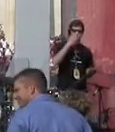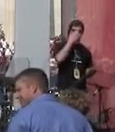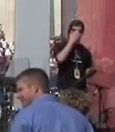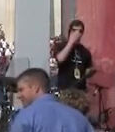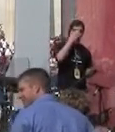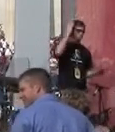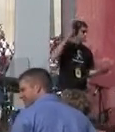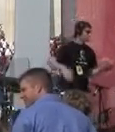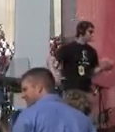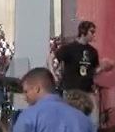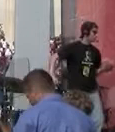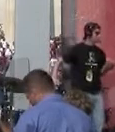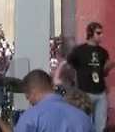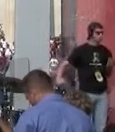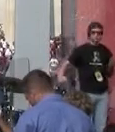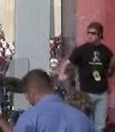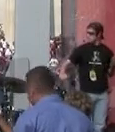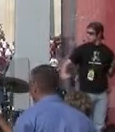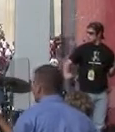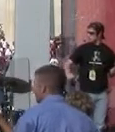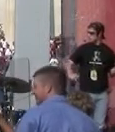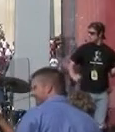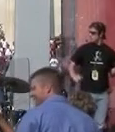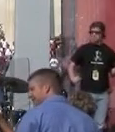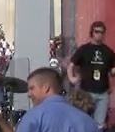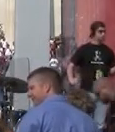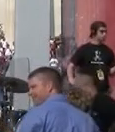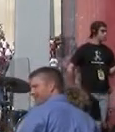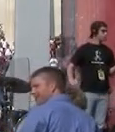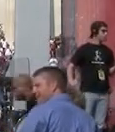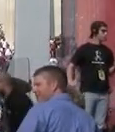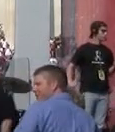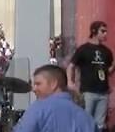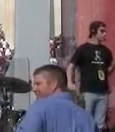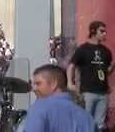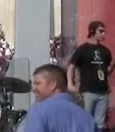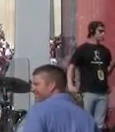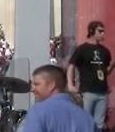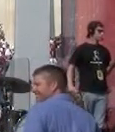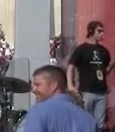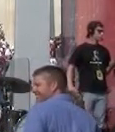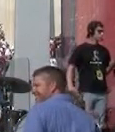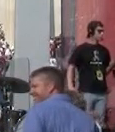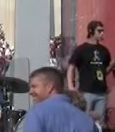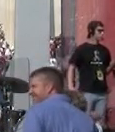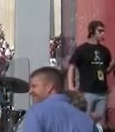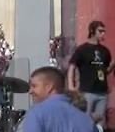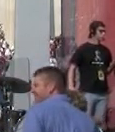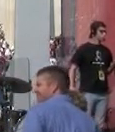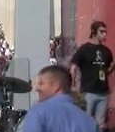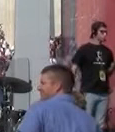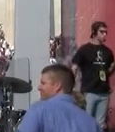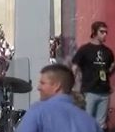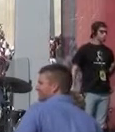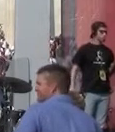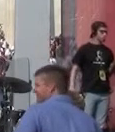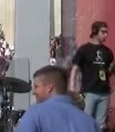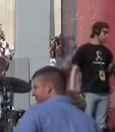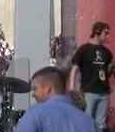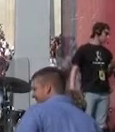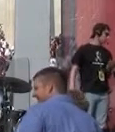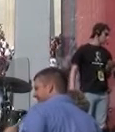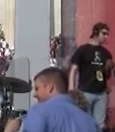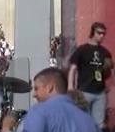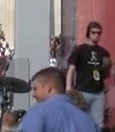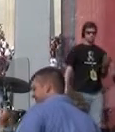men. A failed general in Washington, a heartbroken leader in Jefferson, and a melancholy Abraham